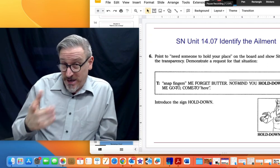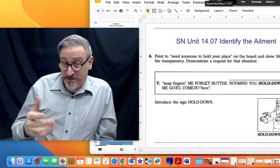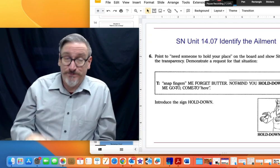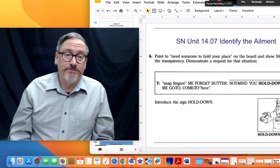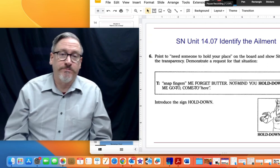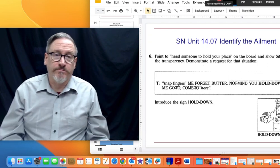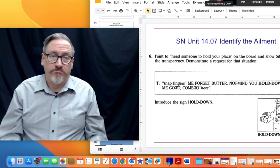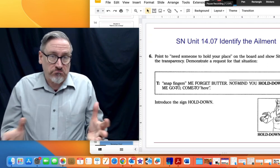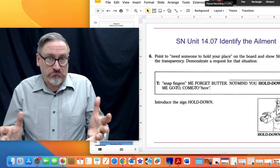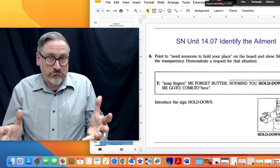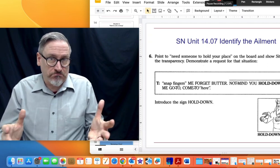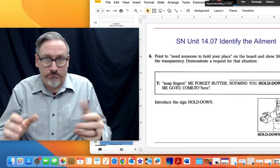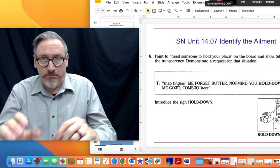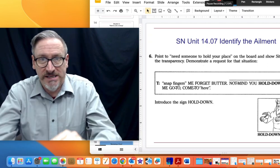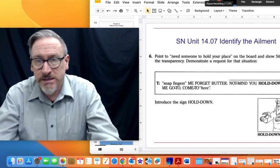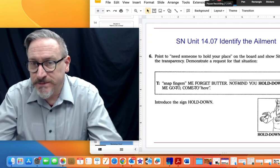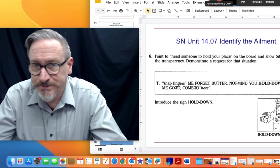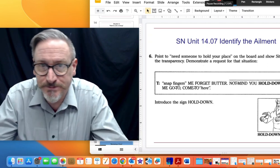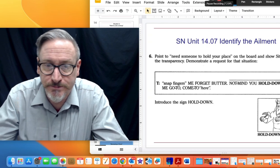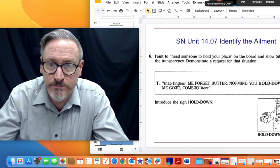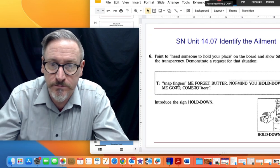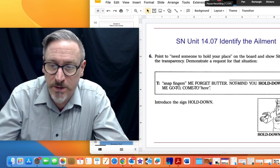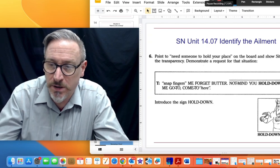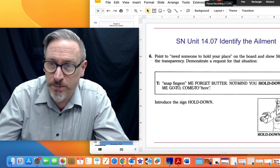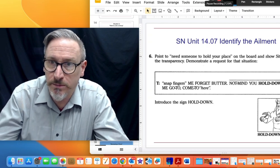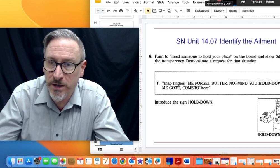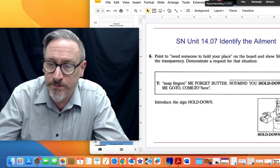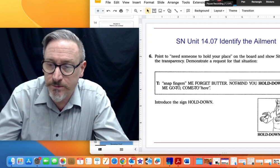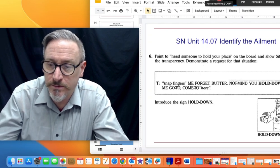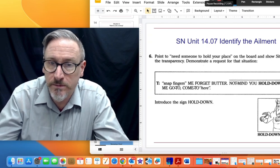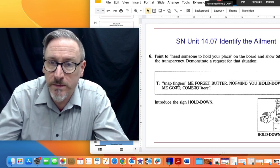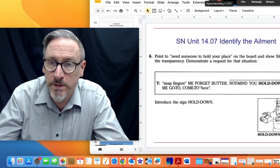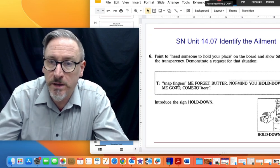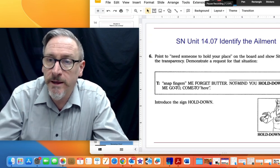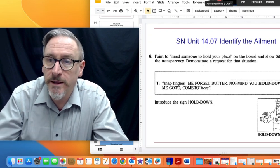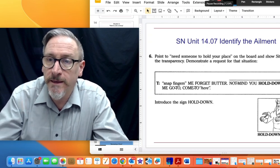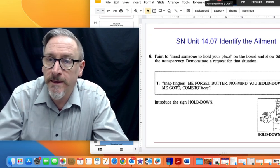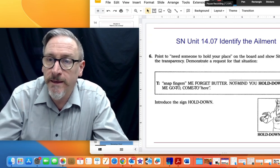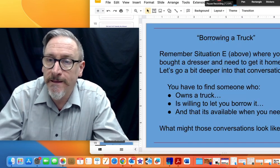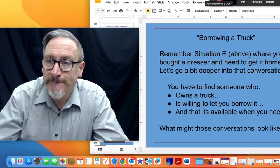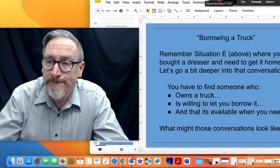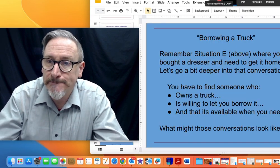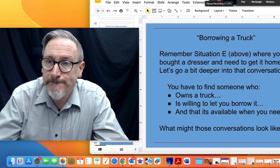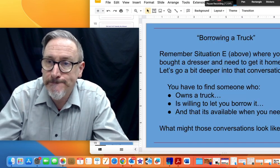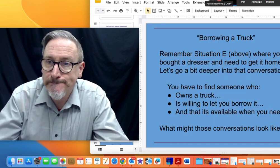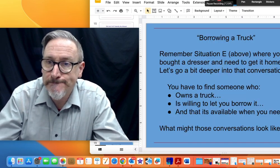Do you mind? Make sense? Blah blah blah.